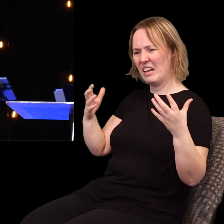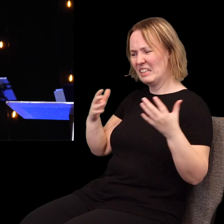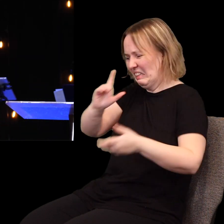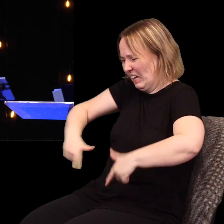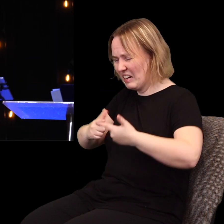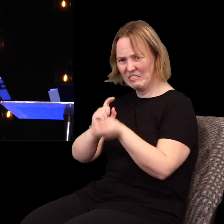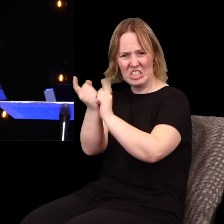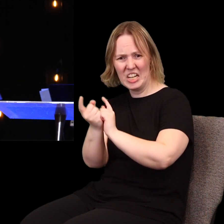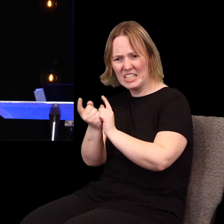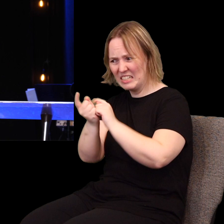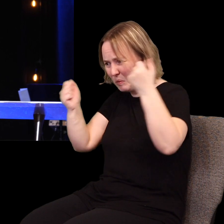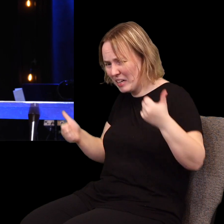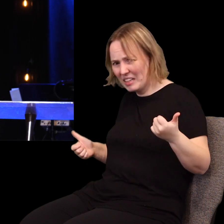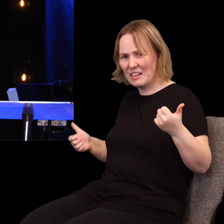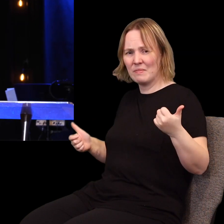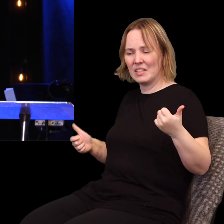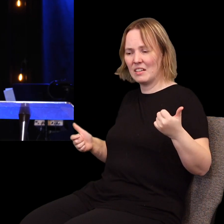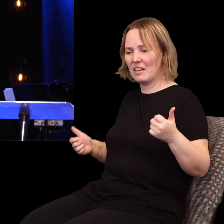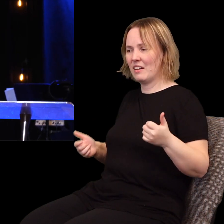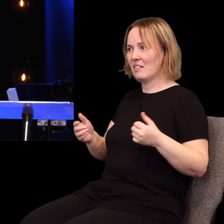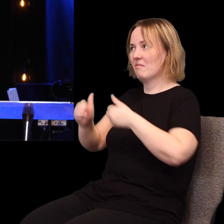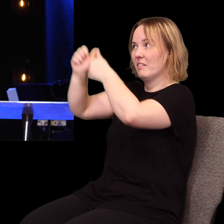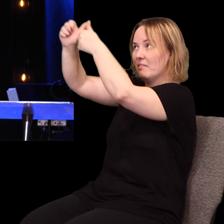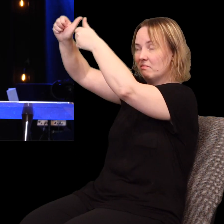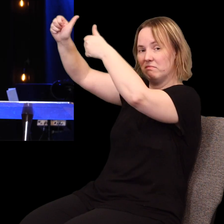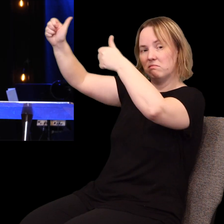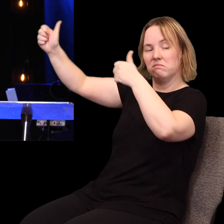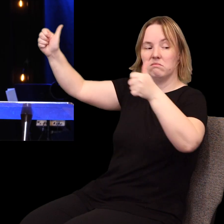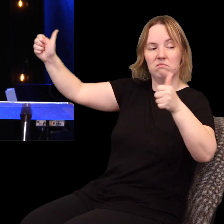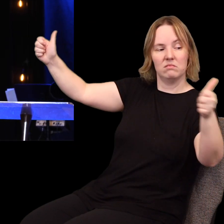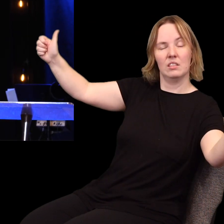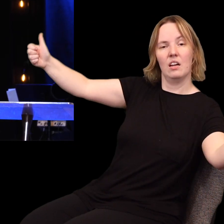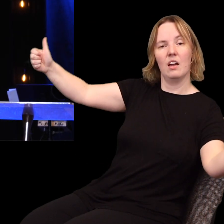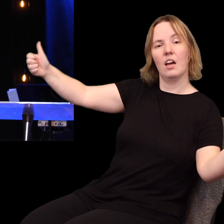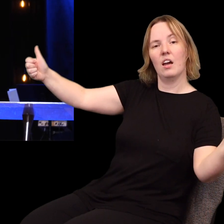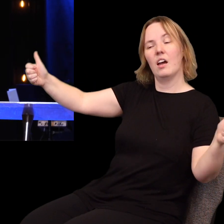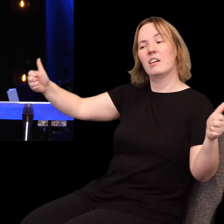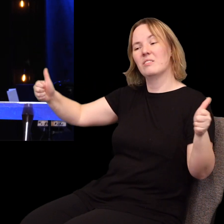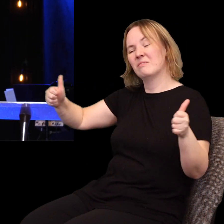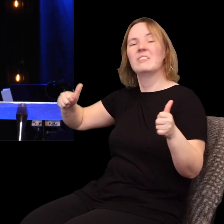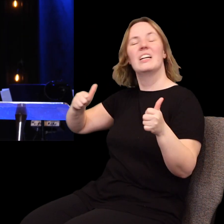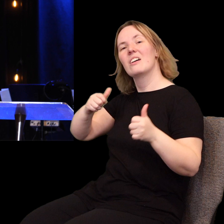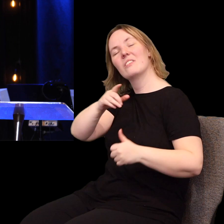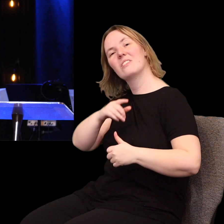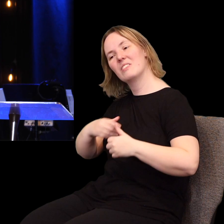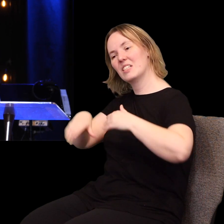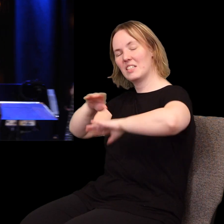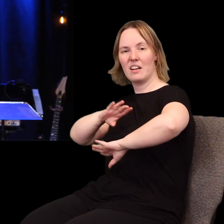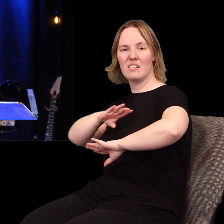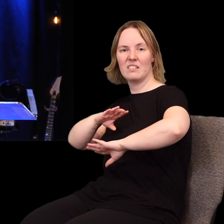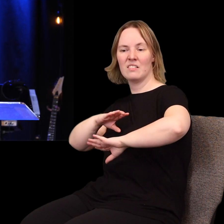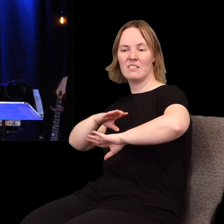schedules change, life change, and before you know it, we've gotten away from our walk with the Lord, we've gotten away from the things the Lord's been doing in our lives, and we tend to